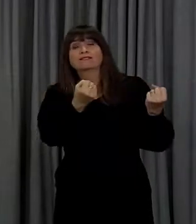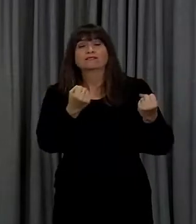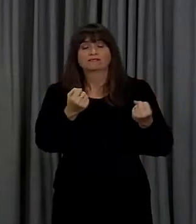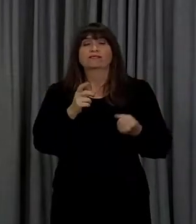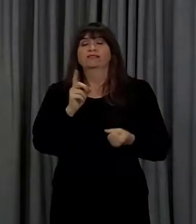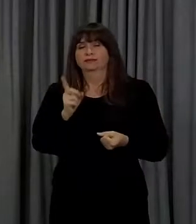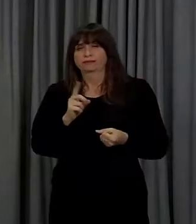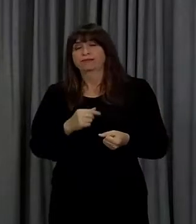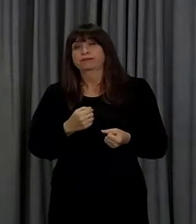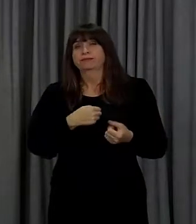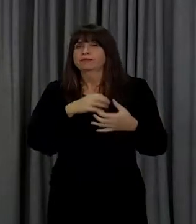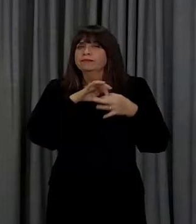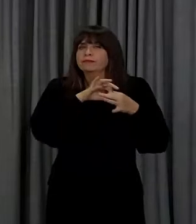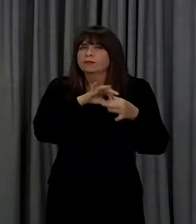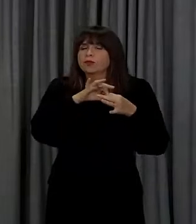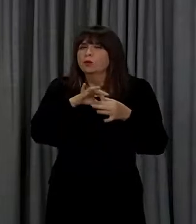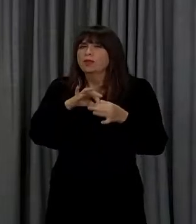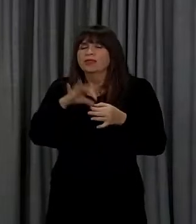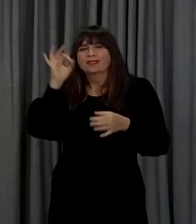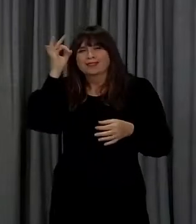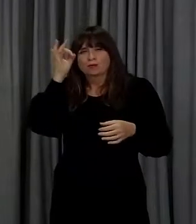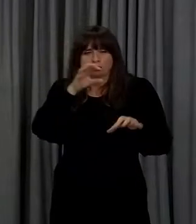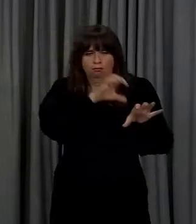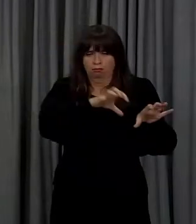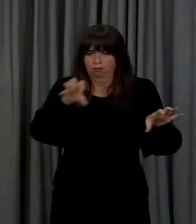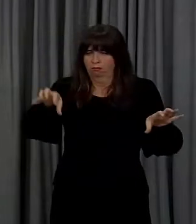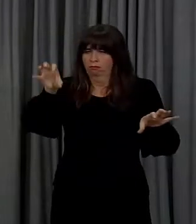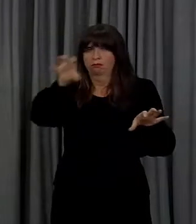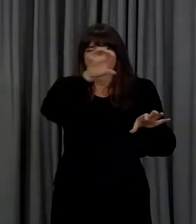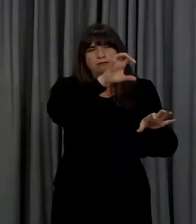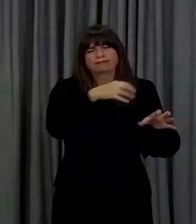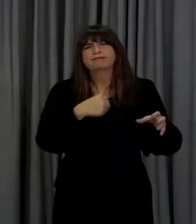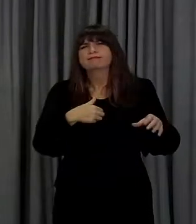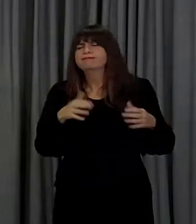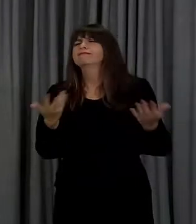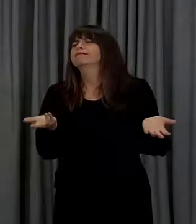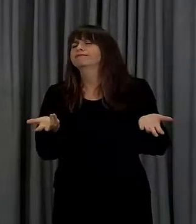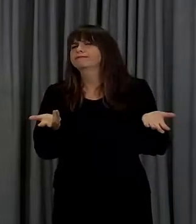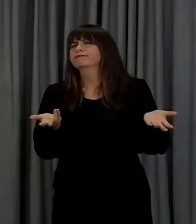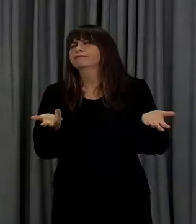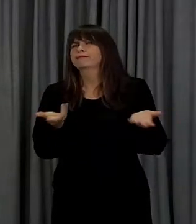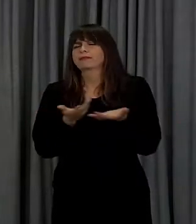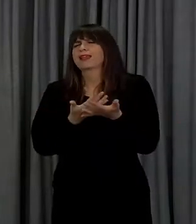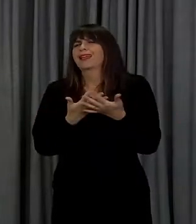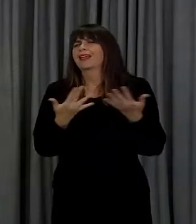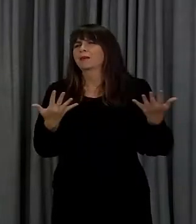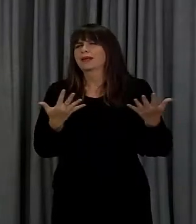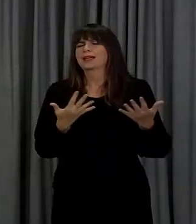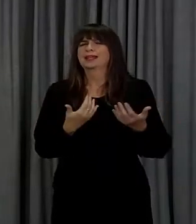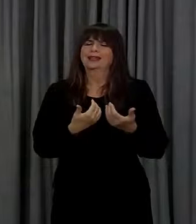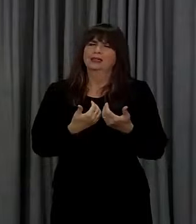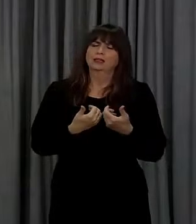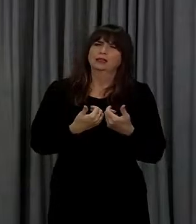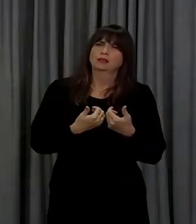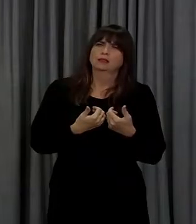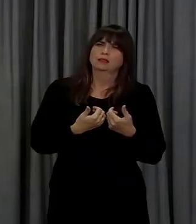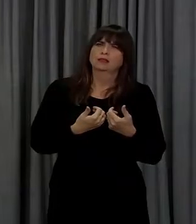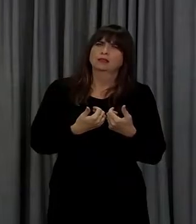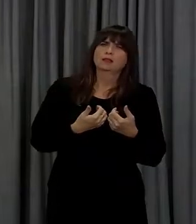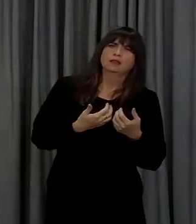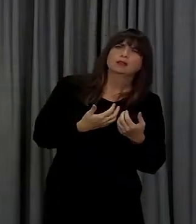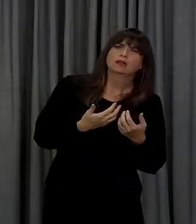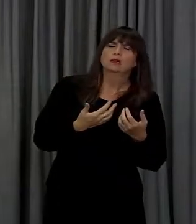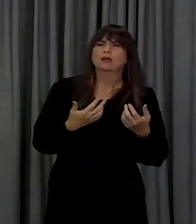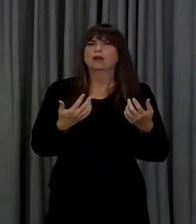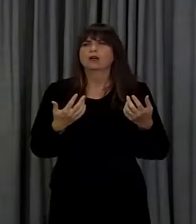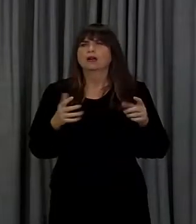to provide additional support so that we can get a much better flow through the system over